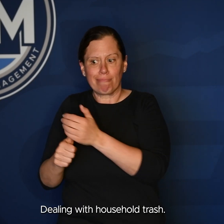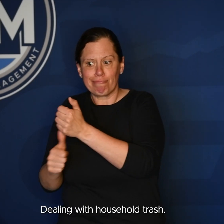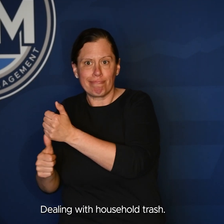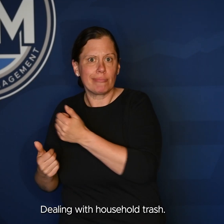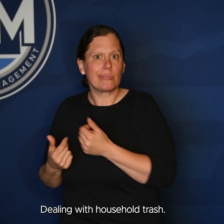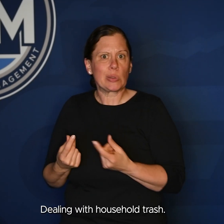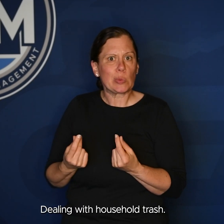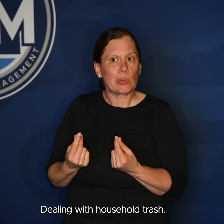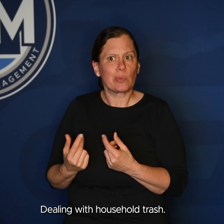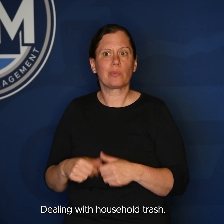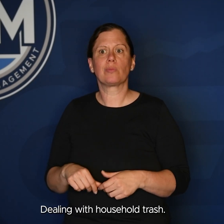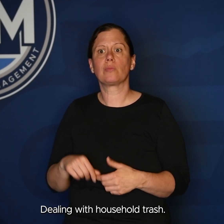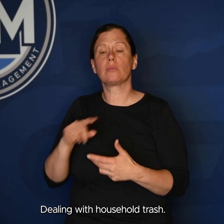Dealing with household trash.